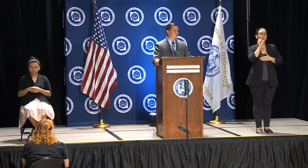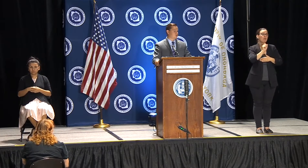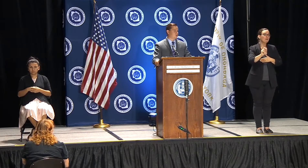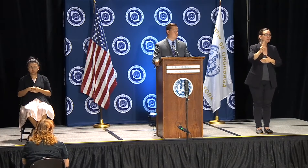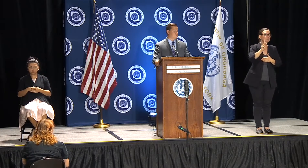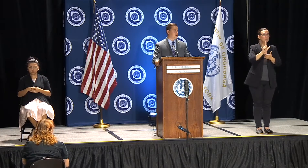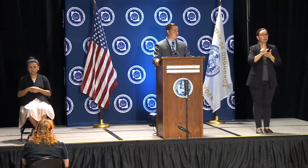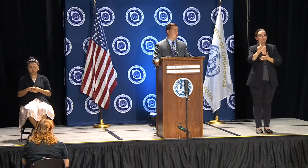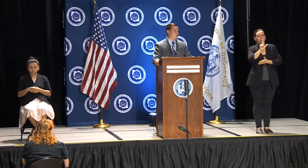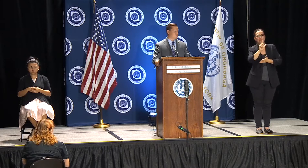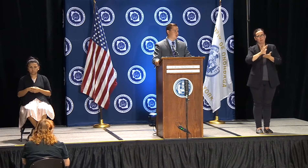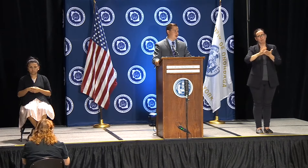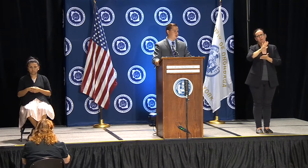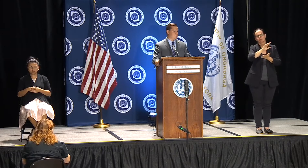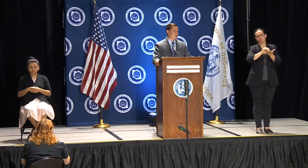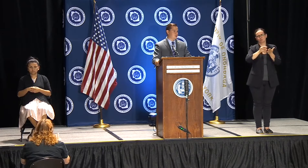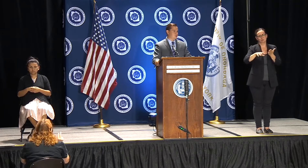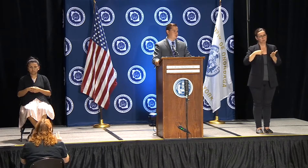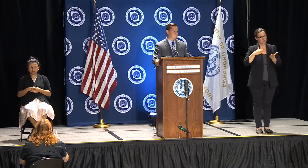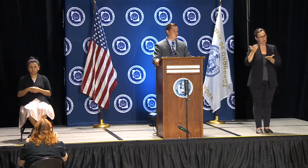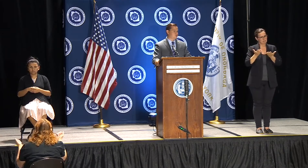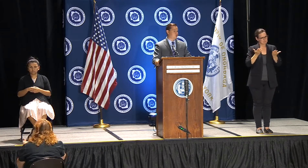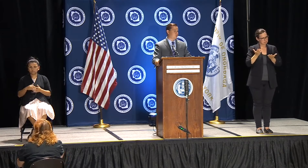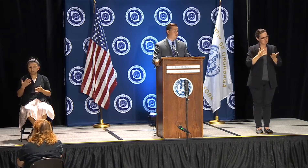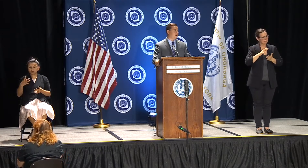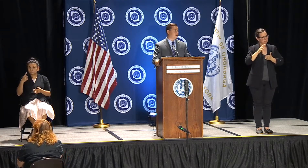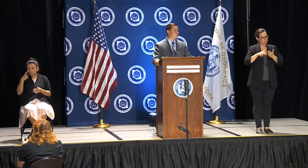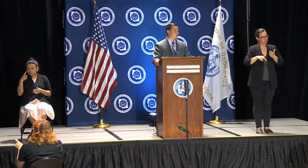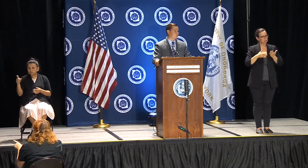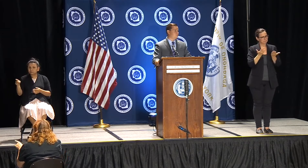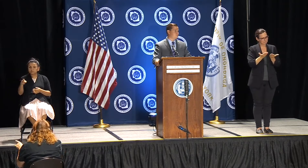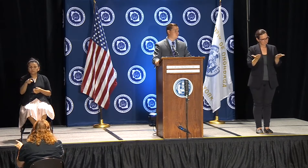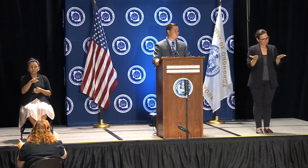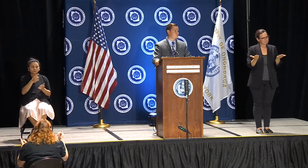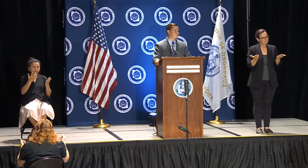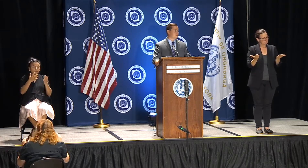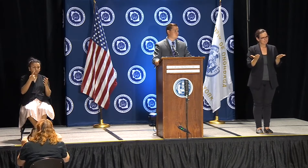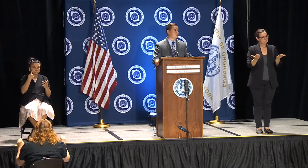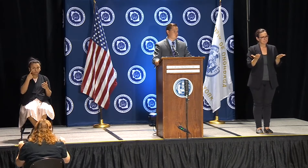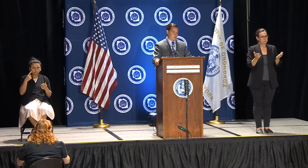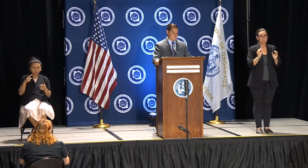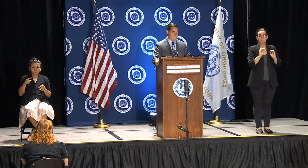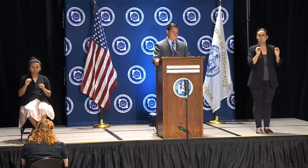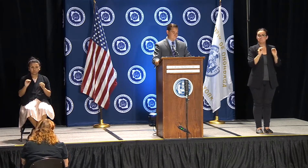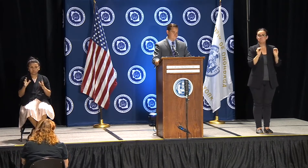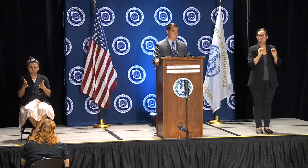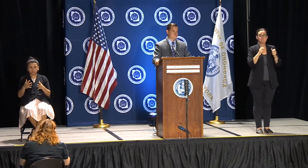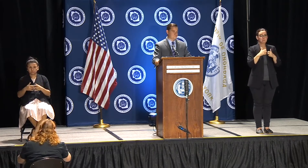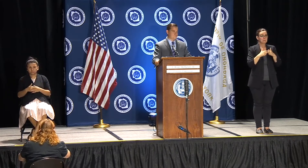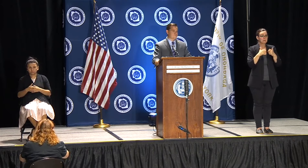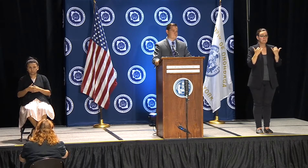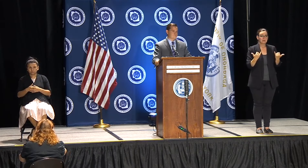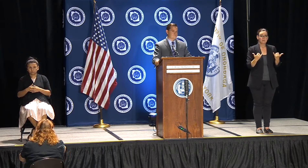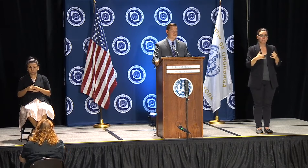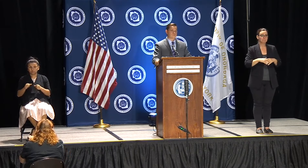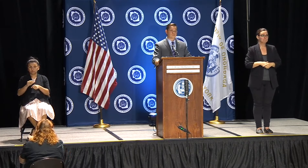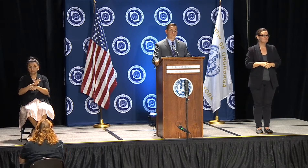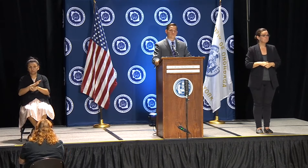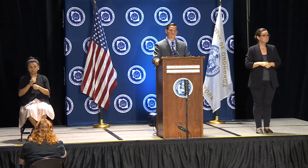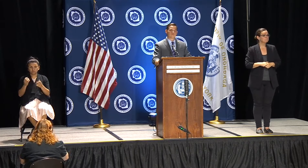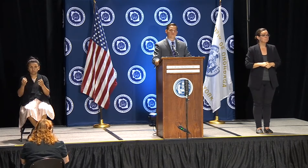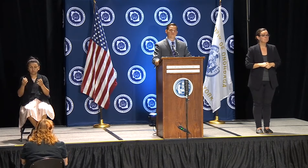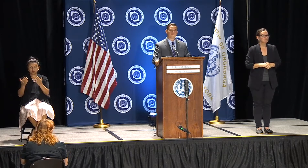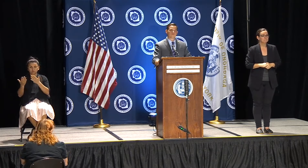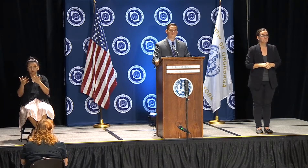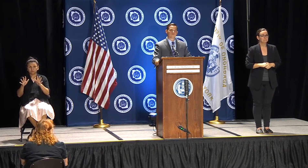We'll certainly be watching that, and there's nobody at this point. There's nobody yet. Correct. Ryan, for somebody watching